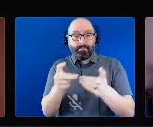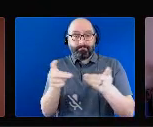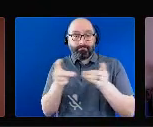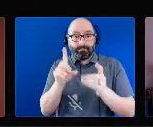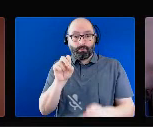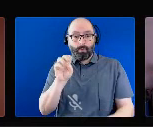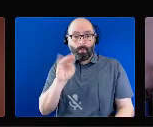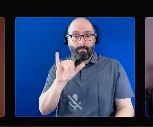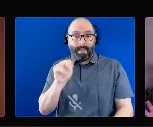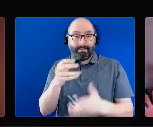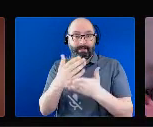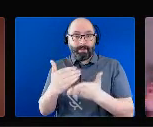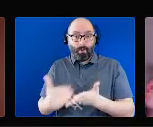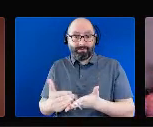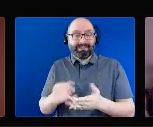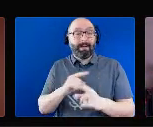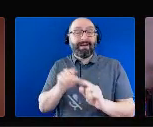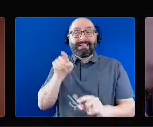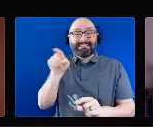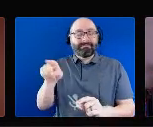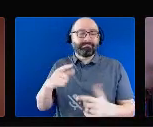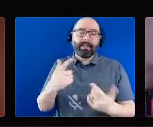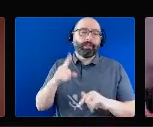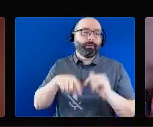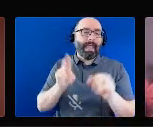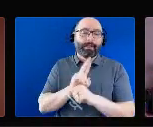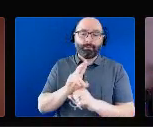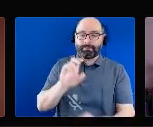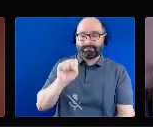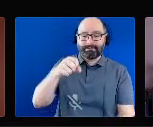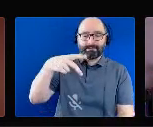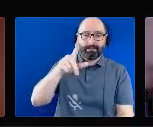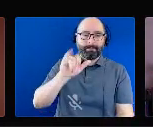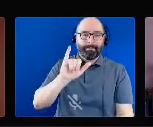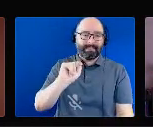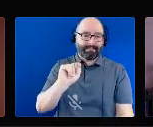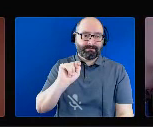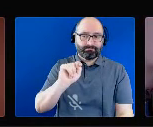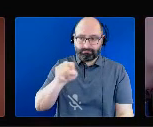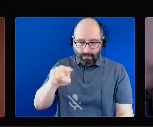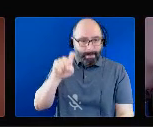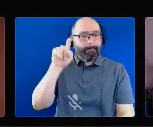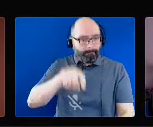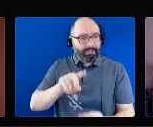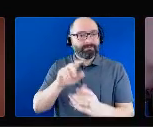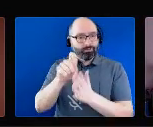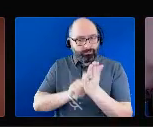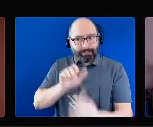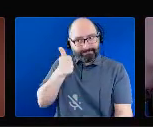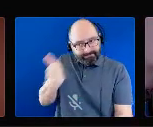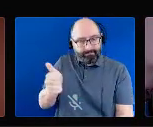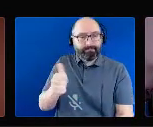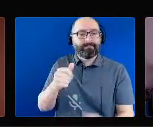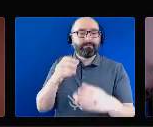you can't use, I don't want you to use split, for example. I want you to write that function.